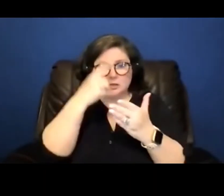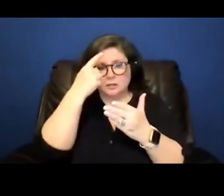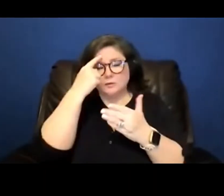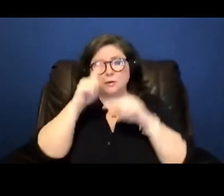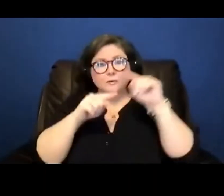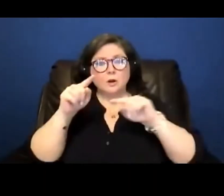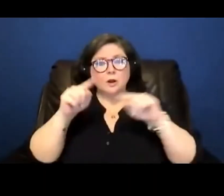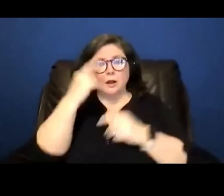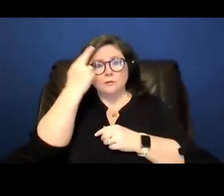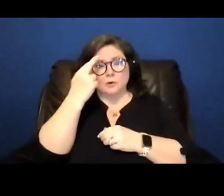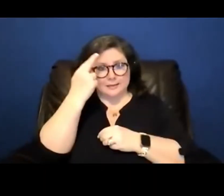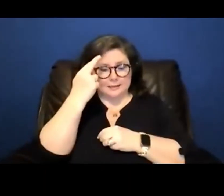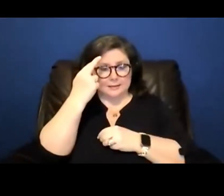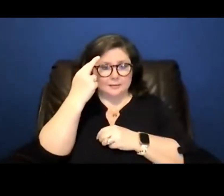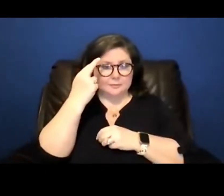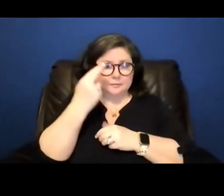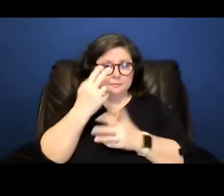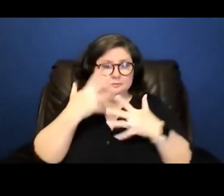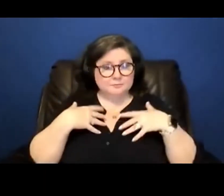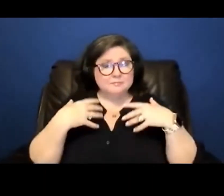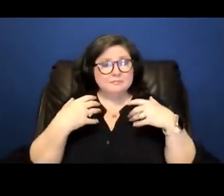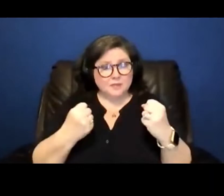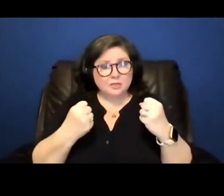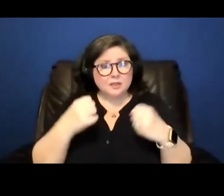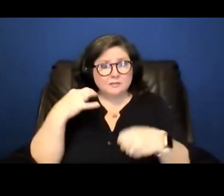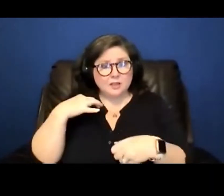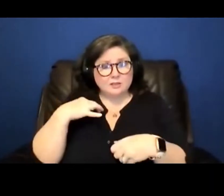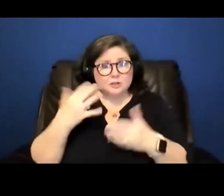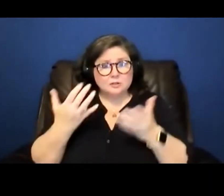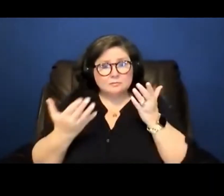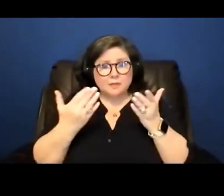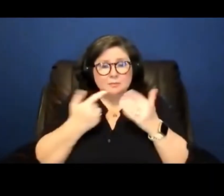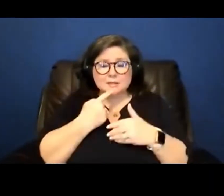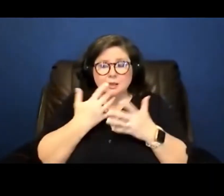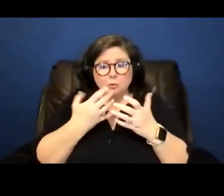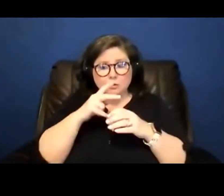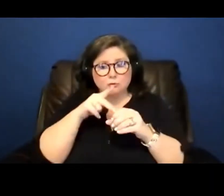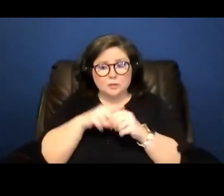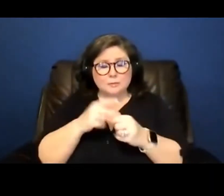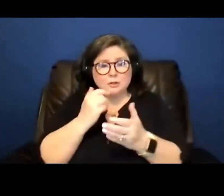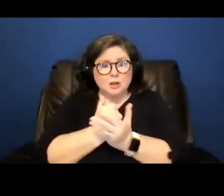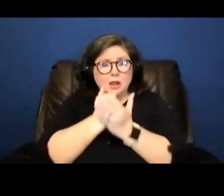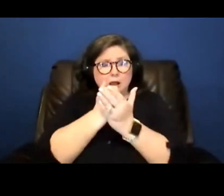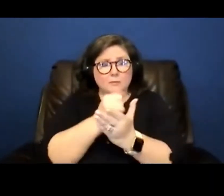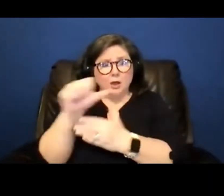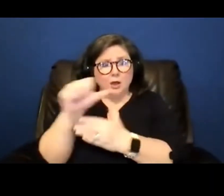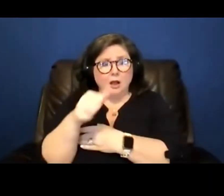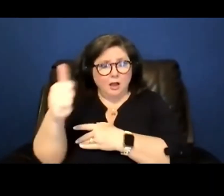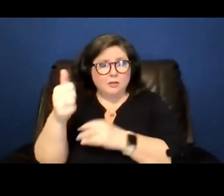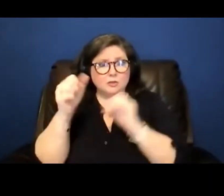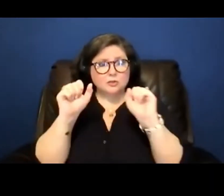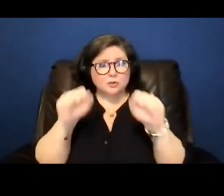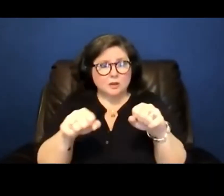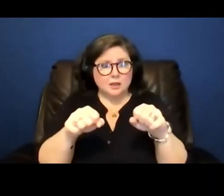of reasons. Healthy volunteers may say they want to participate to help others so they can